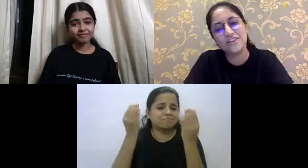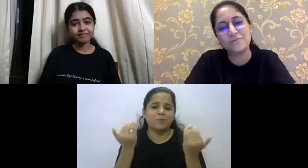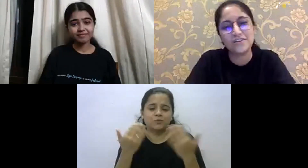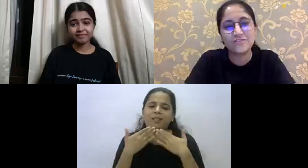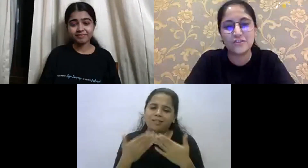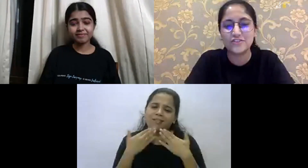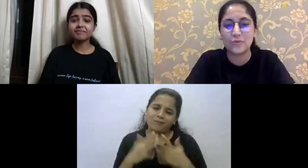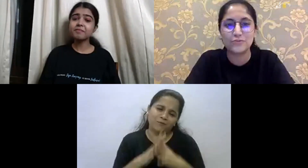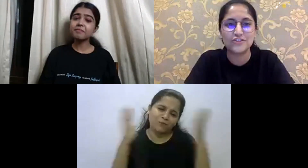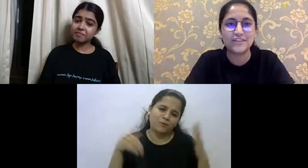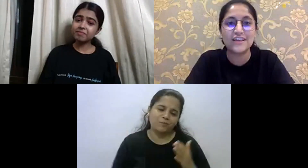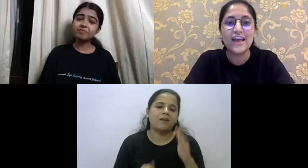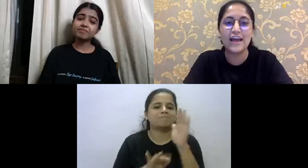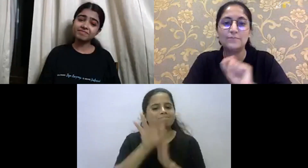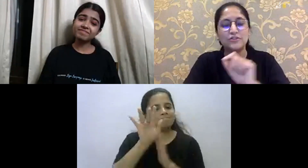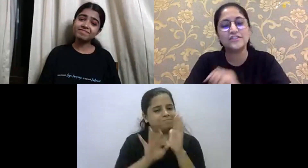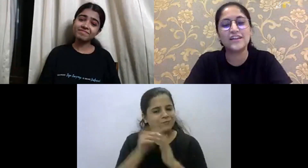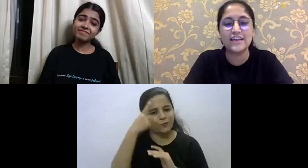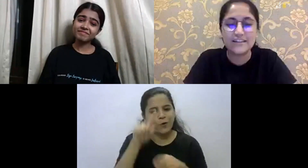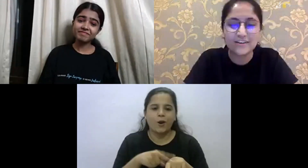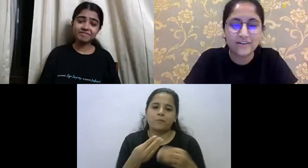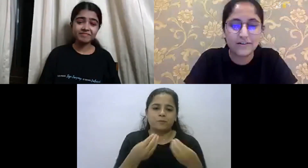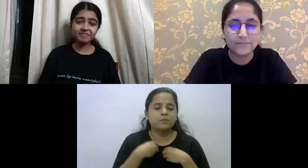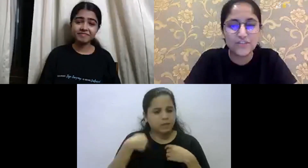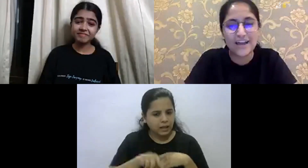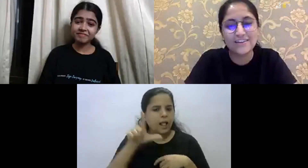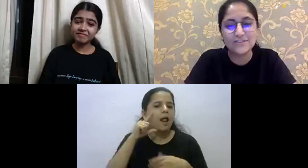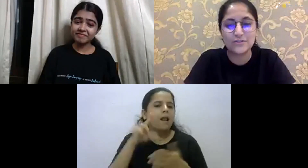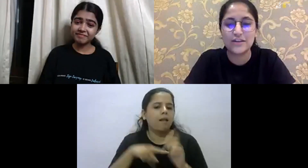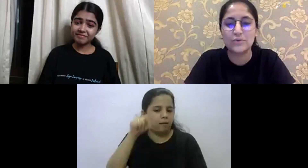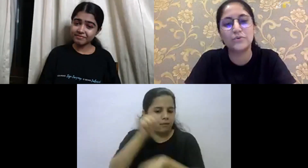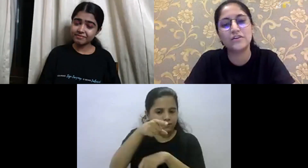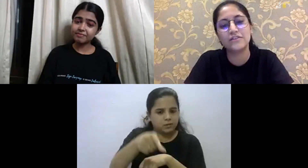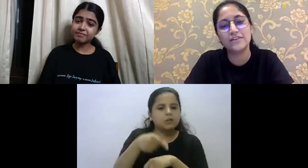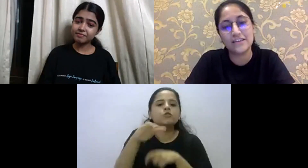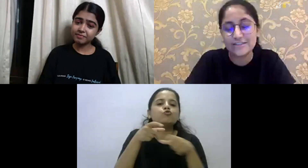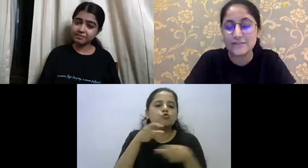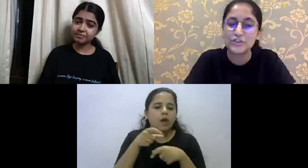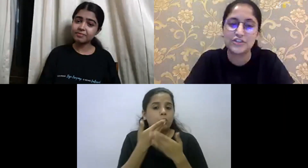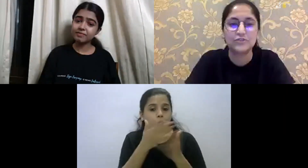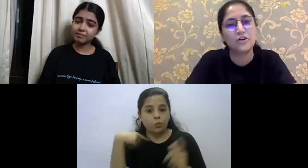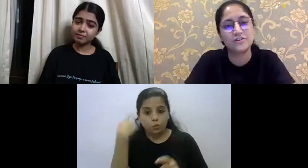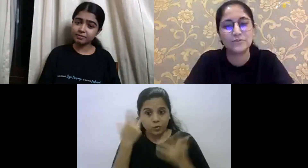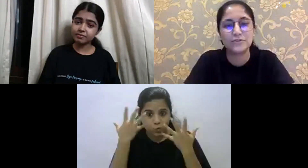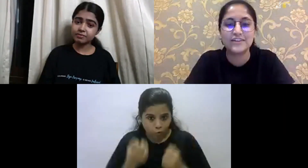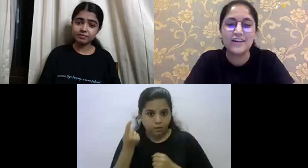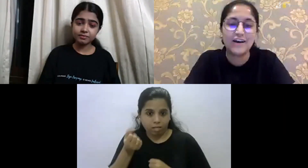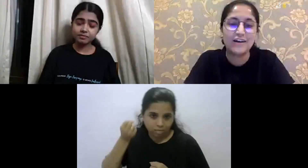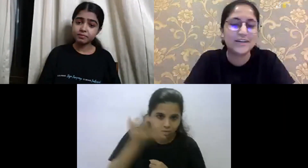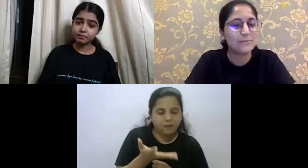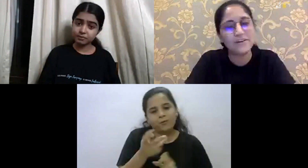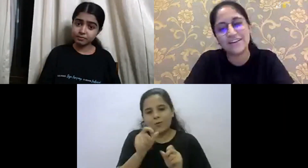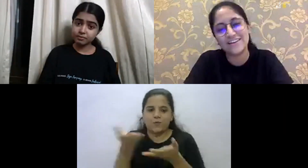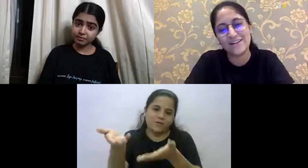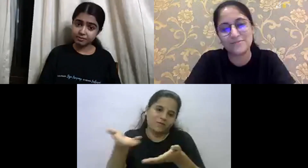so much, Haramillion, for this opportunity. I'll post the link in the chat so that whoever is wishing to contribute,